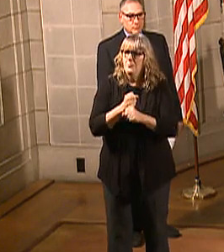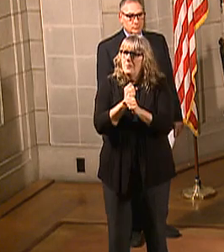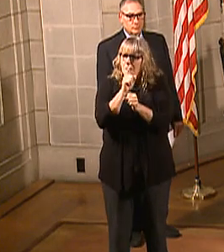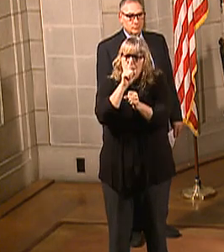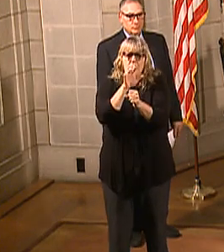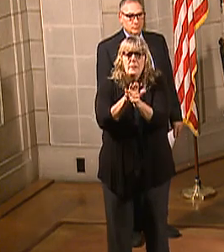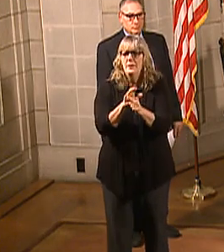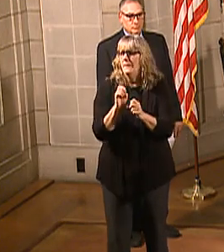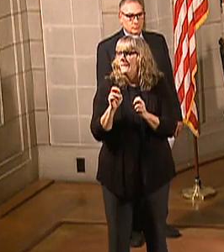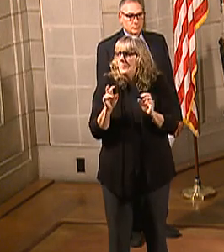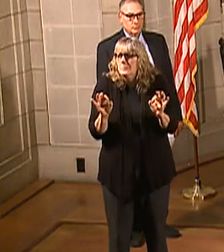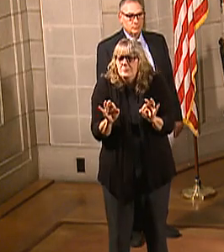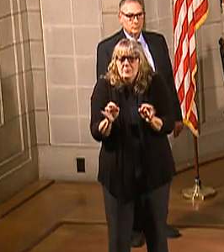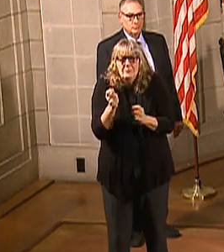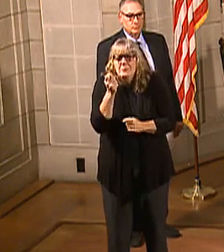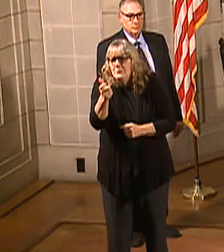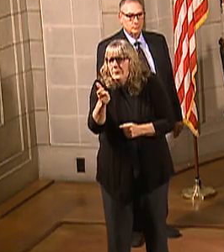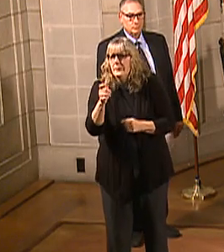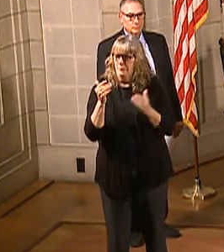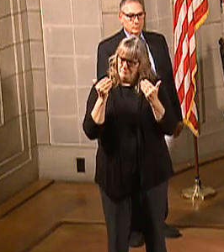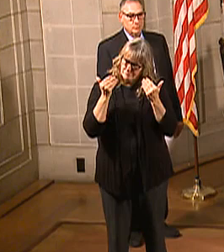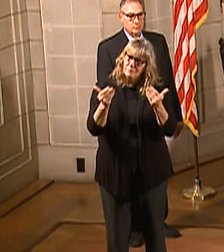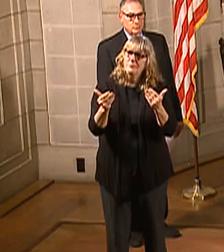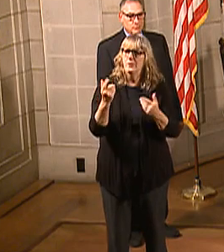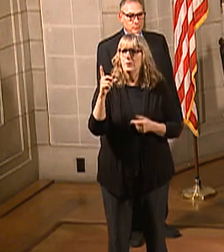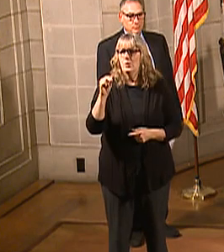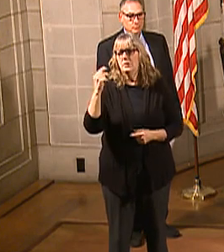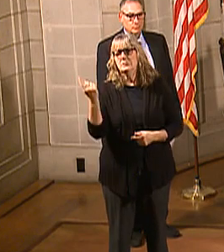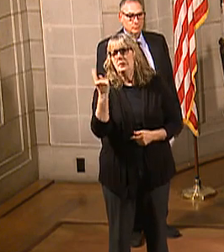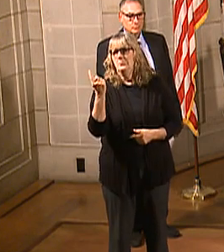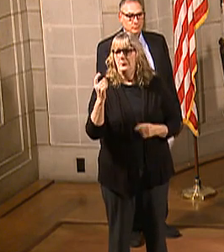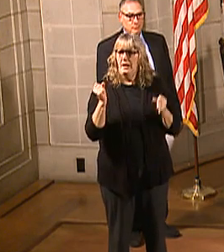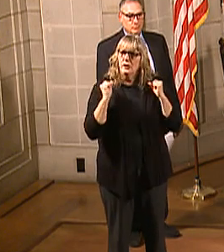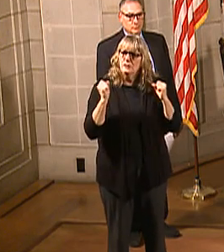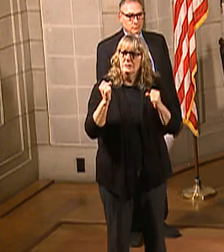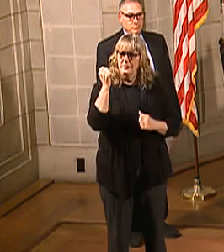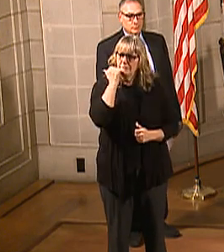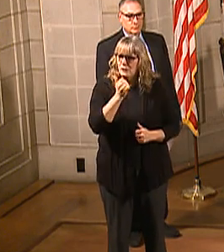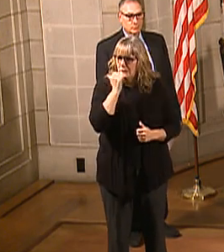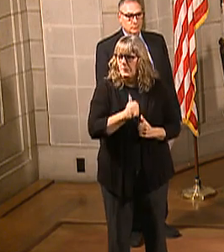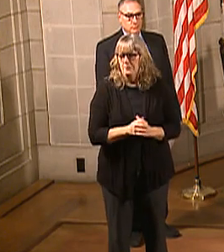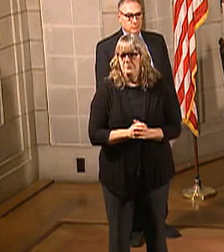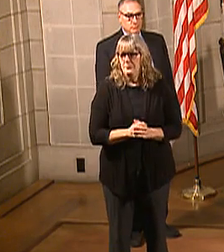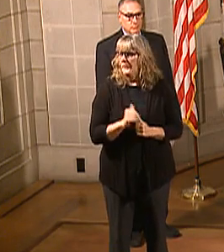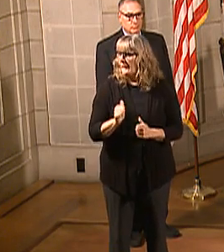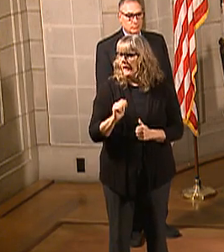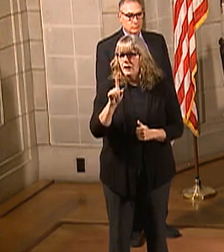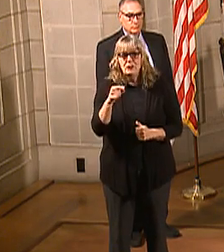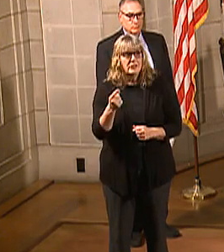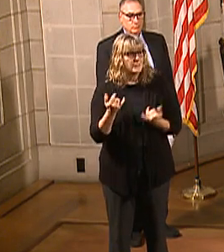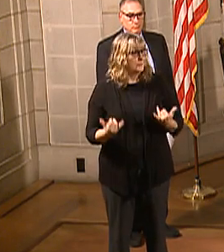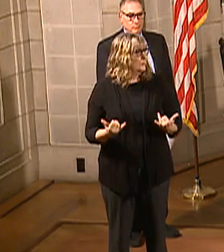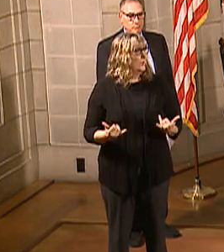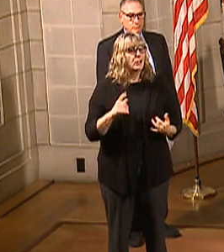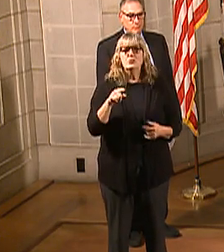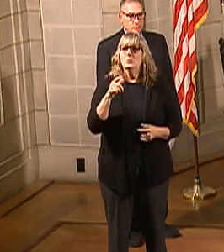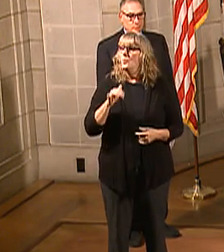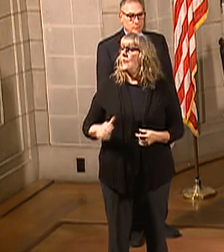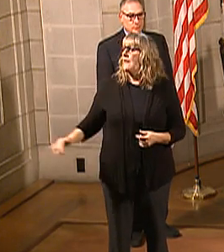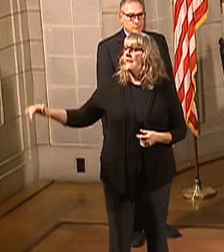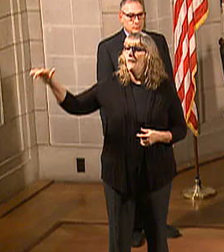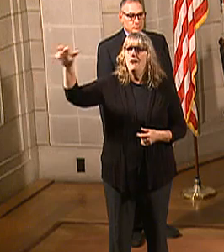even if it's a small commitment, to do some sort of exercise every day. And it can just be what we're going to do today, which is just